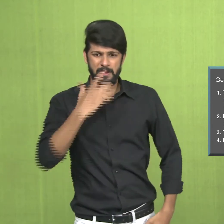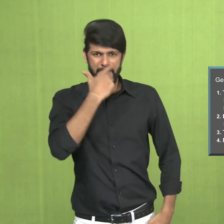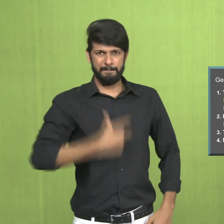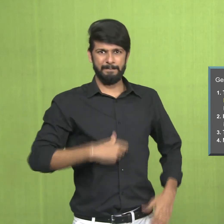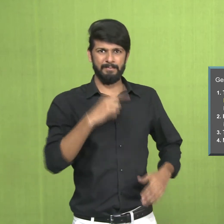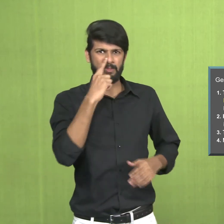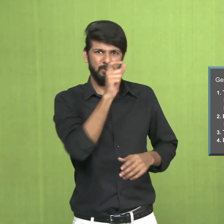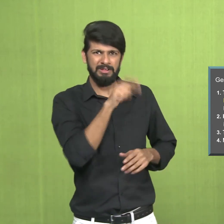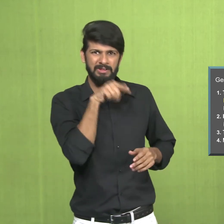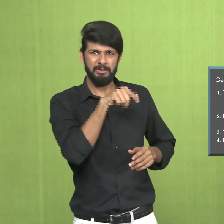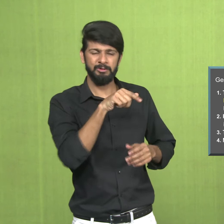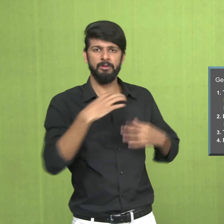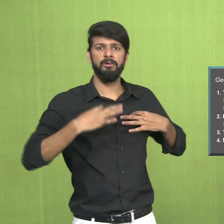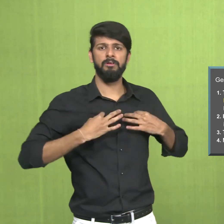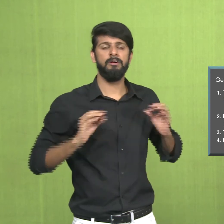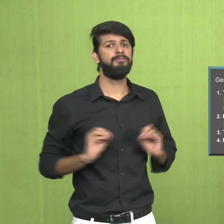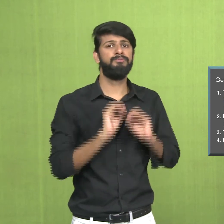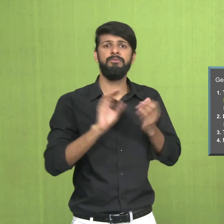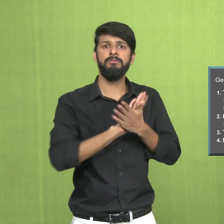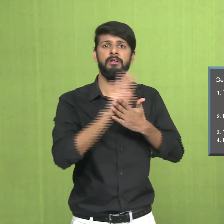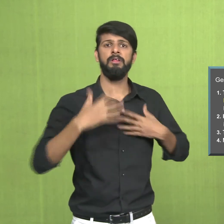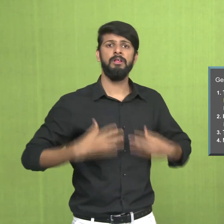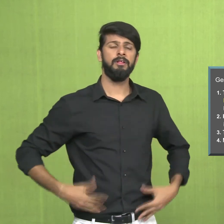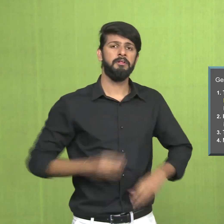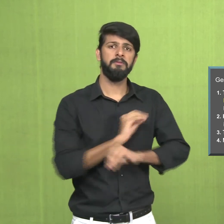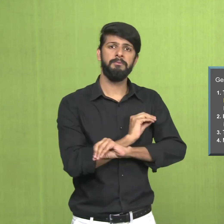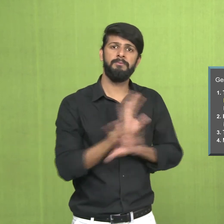The dancing girl is a nude sculpture.